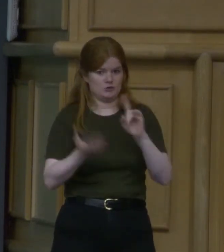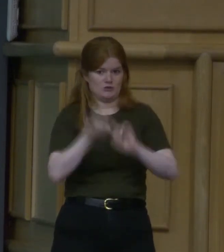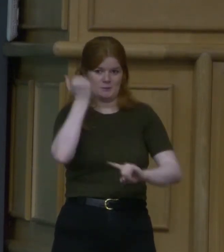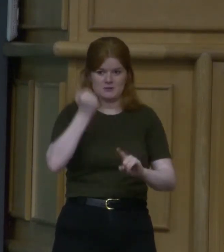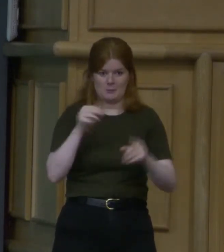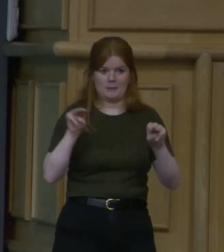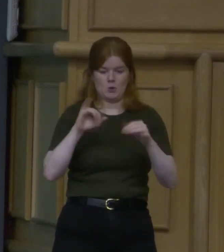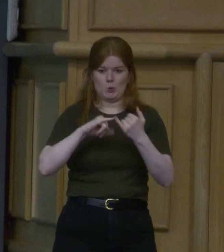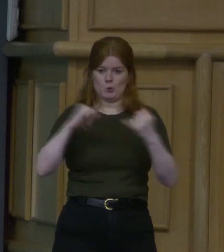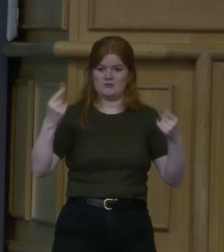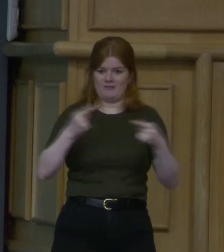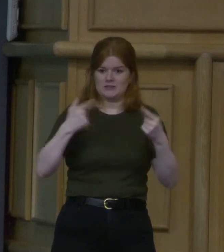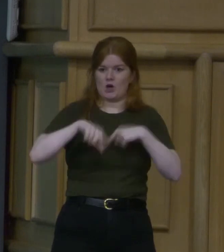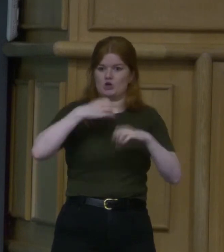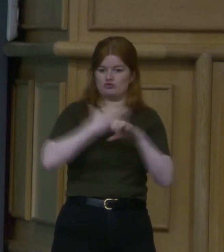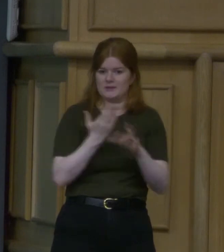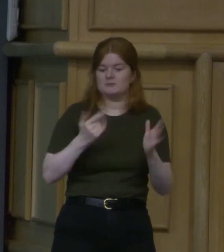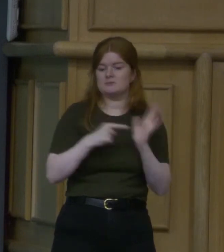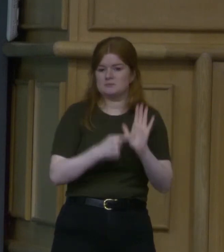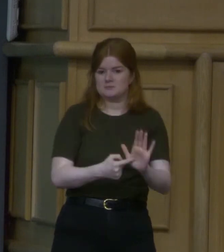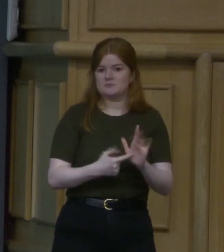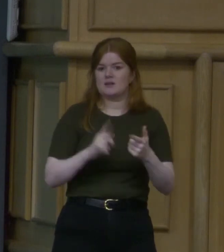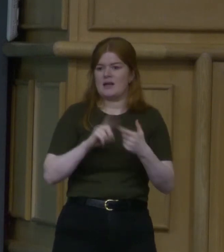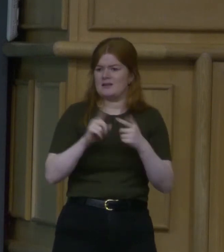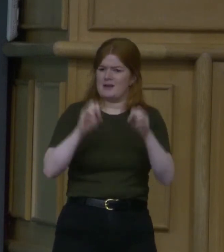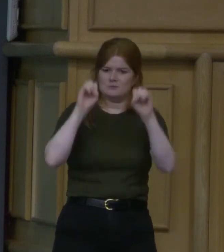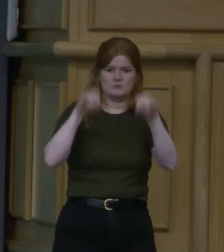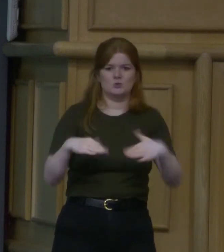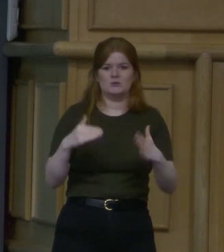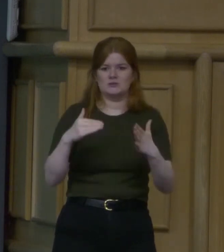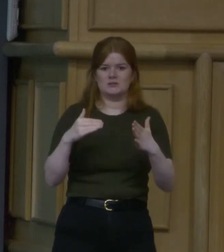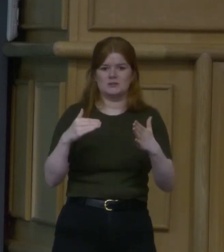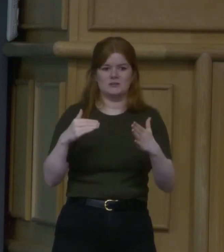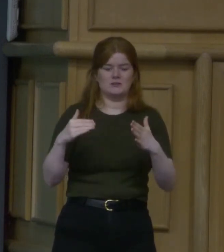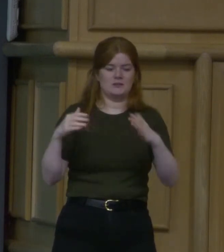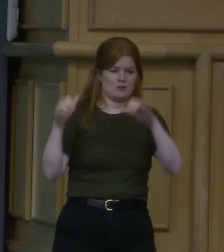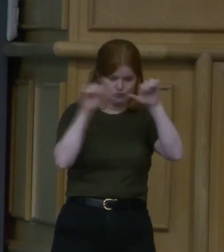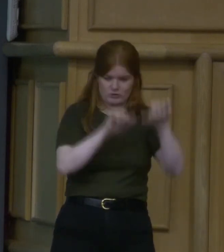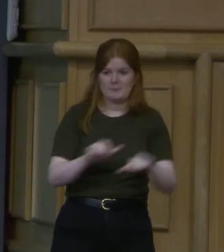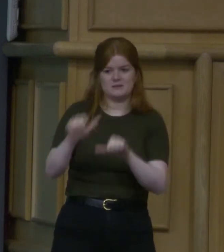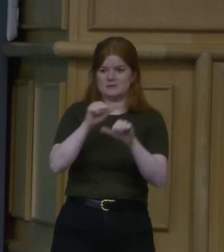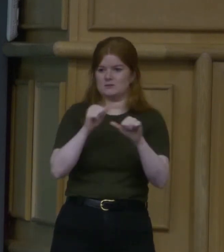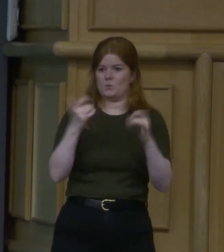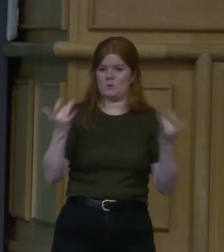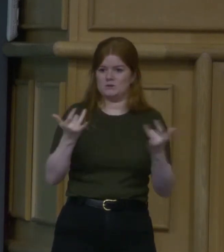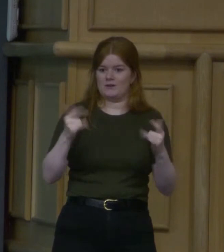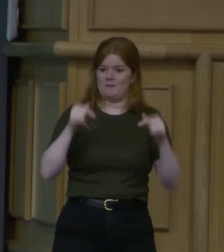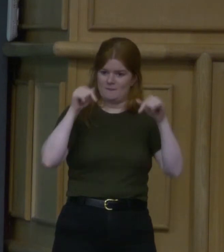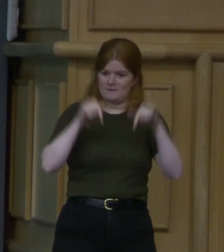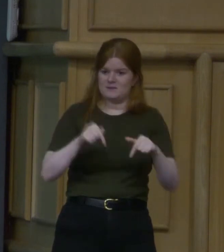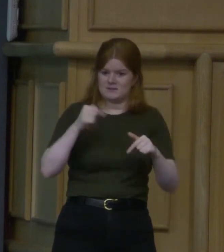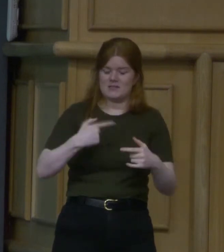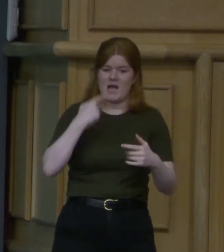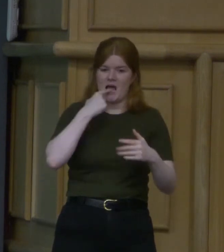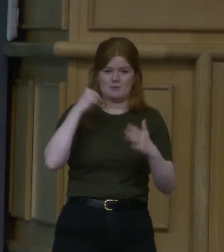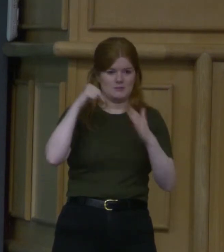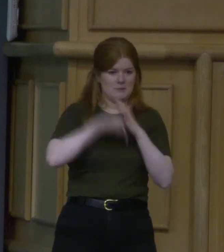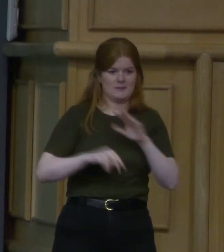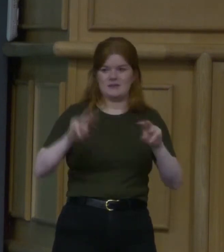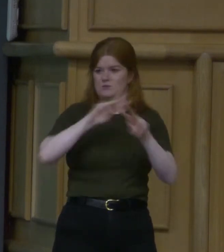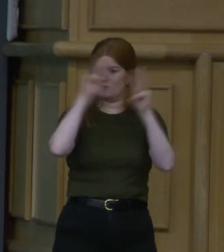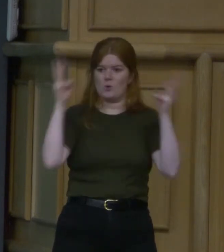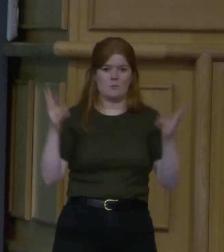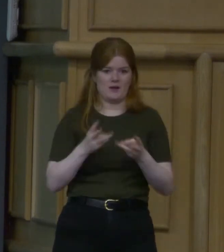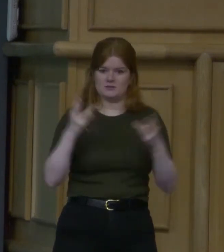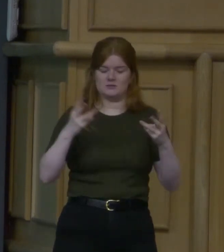the people who defend this country. And absolute unanimity around the fact that this is a deeply